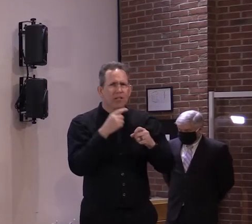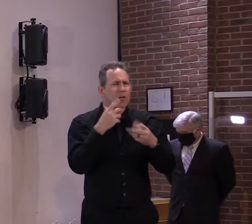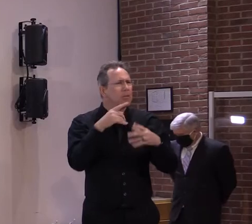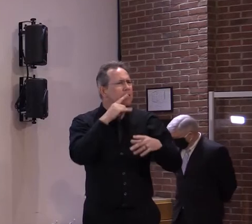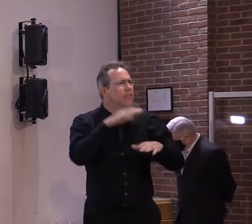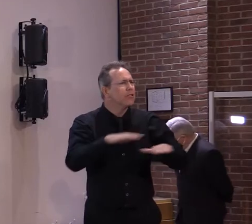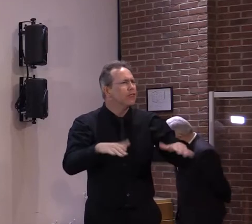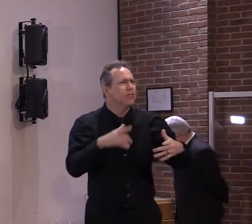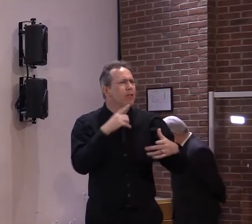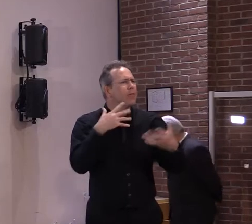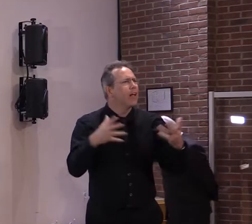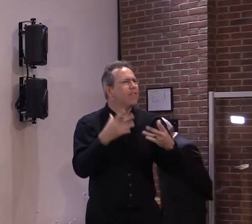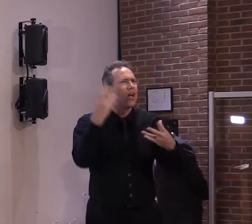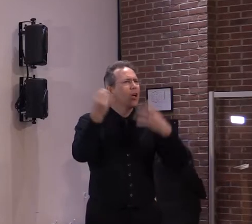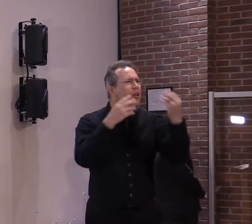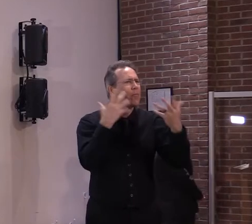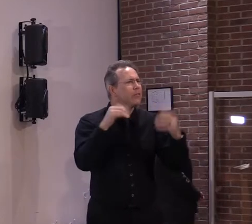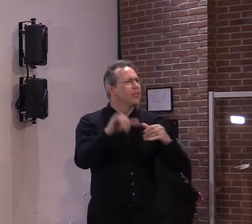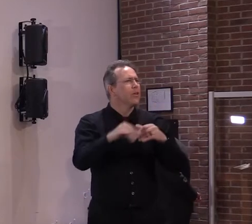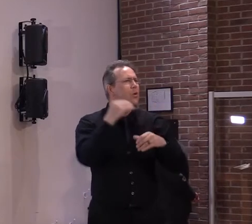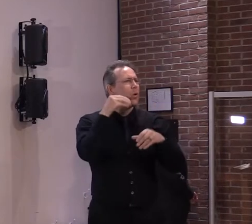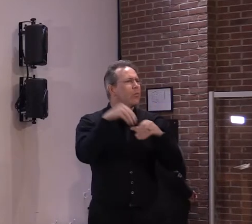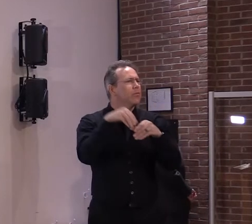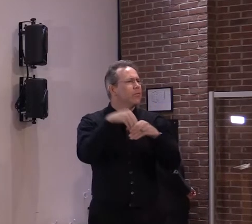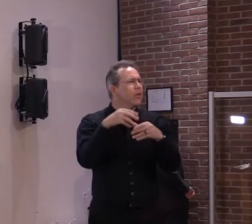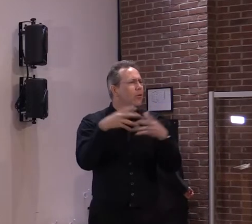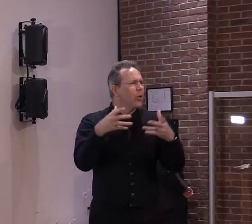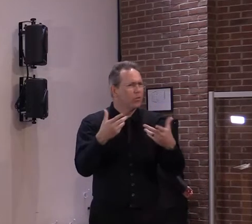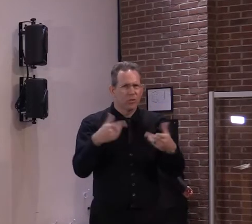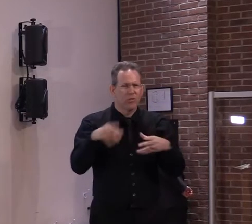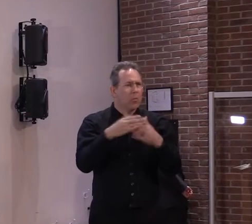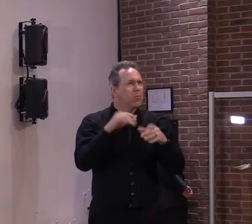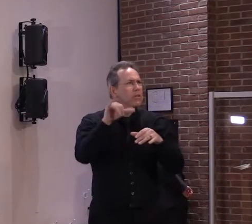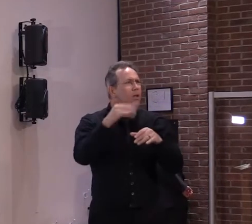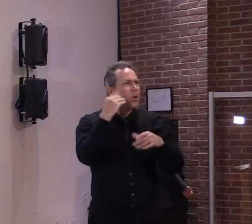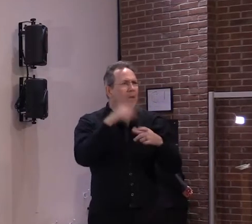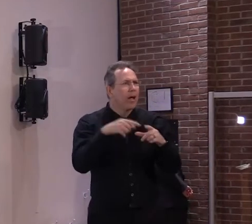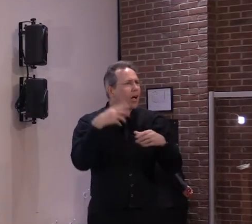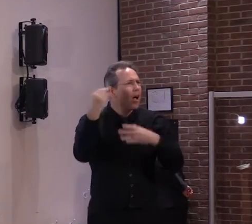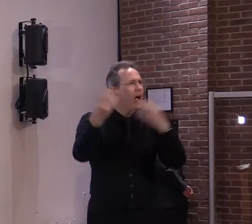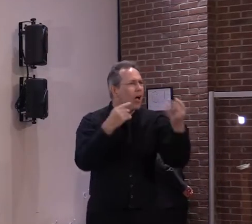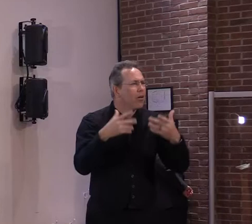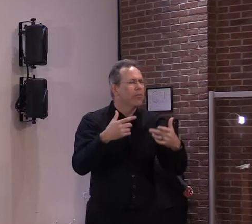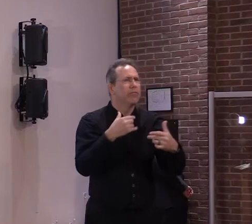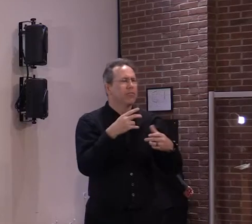that rise and what Vermont can do about it here as we look to sort of get back to normal?